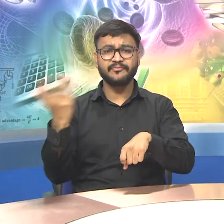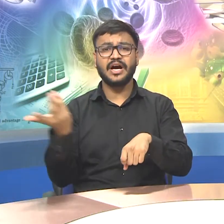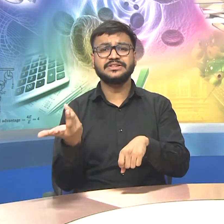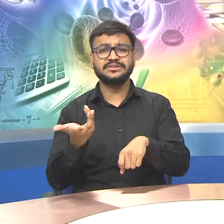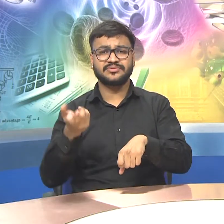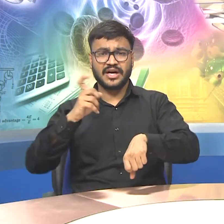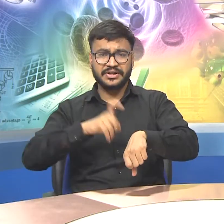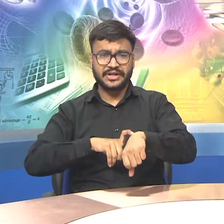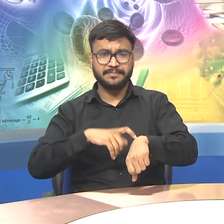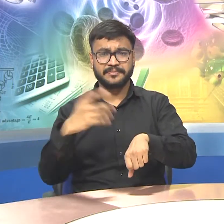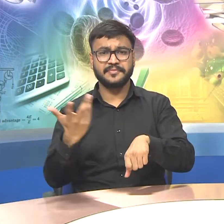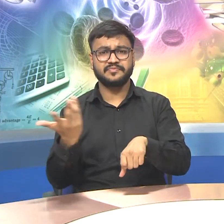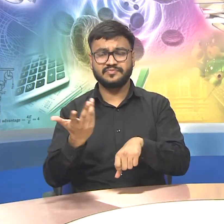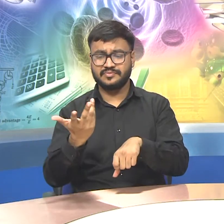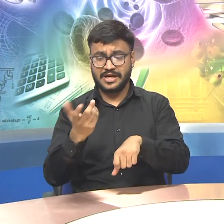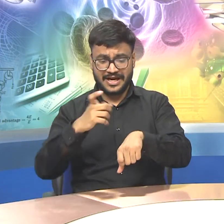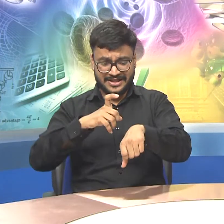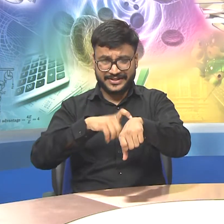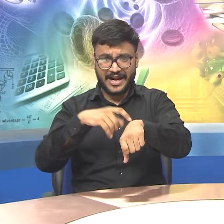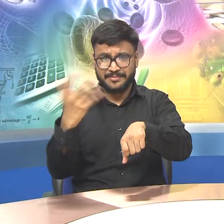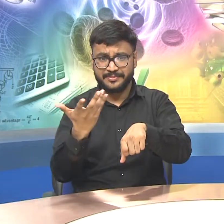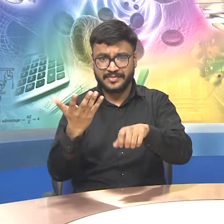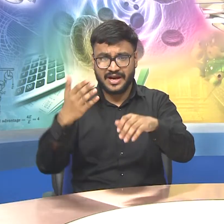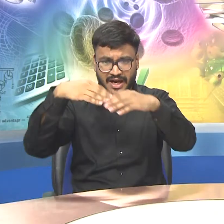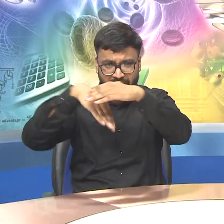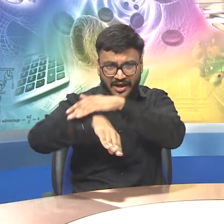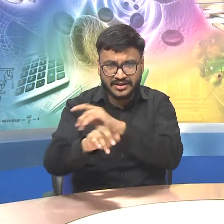Next, when.